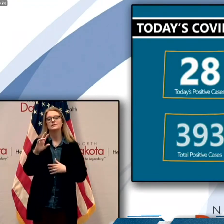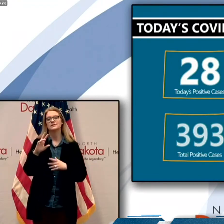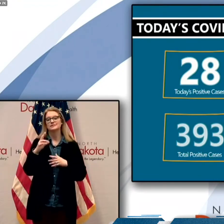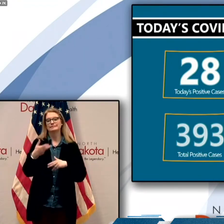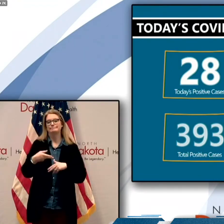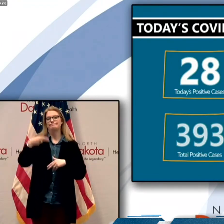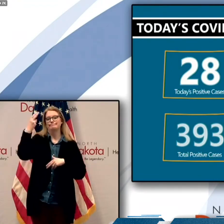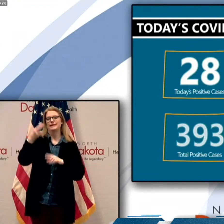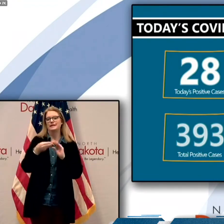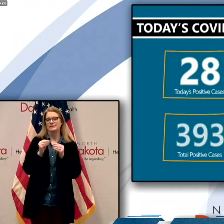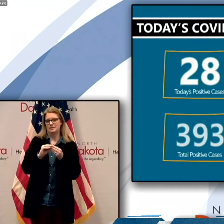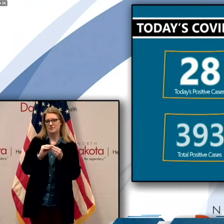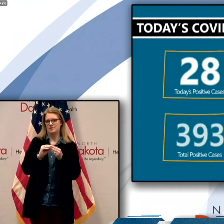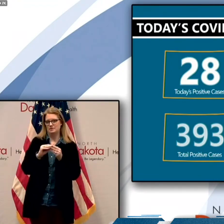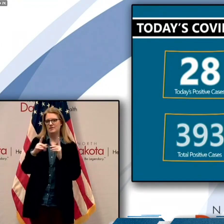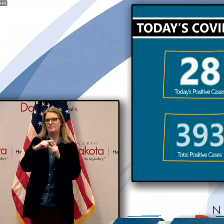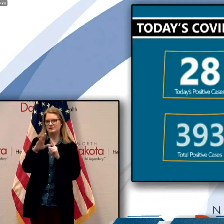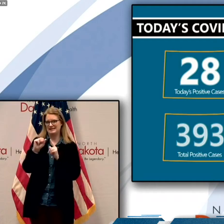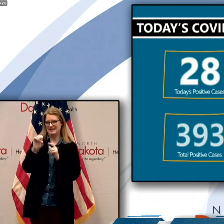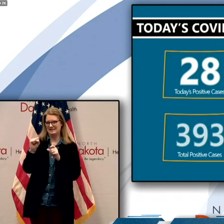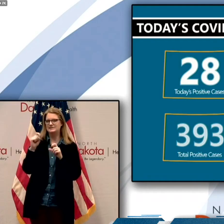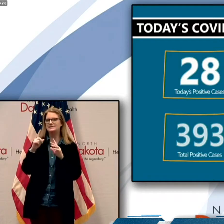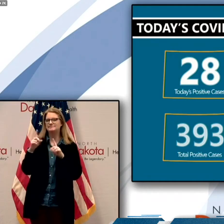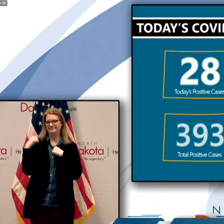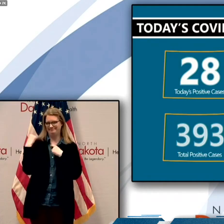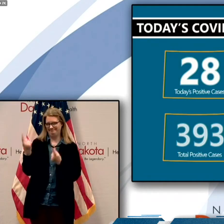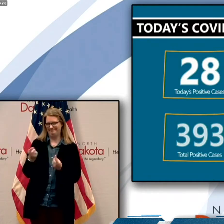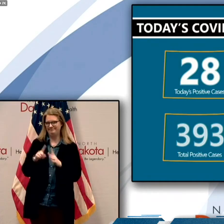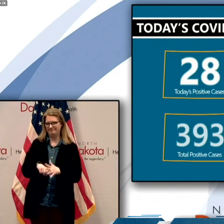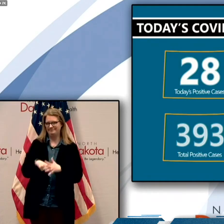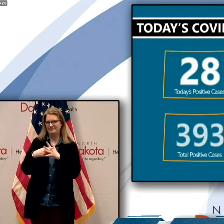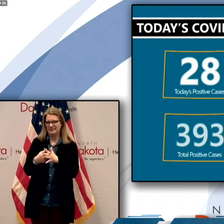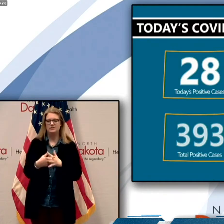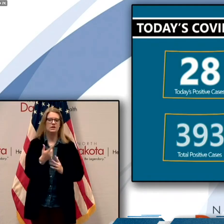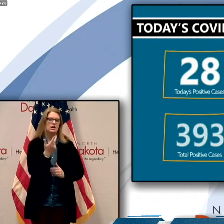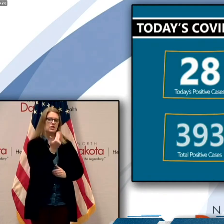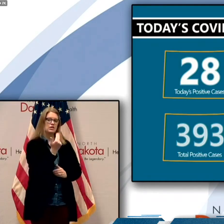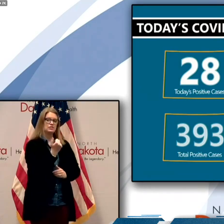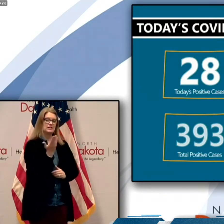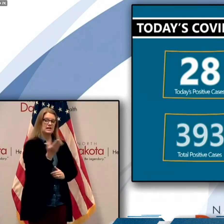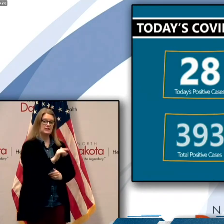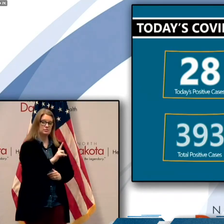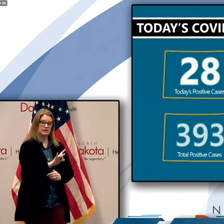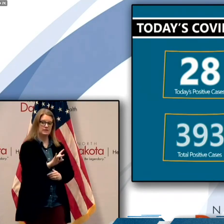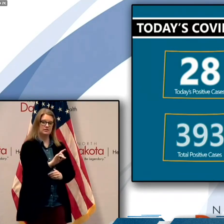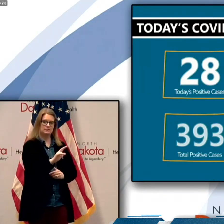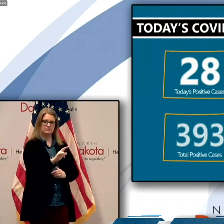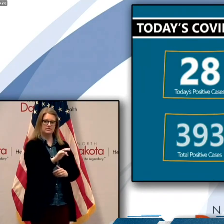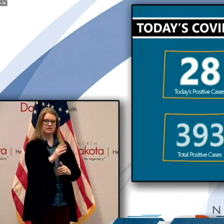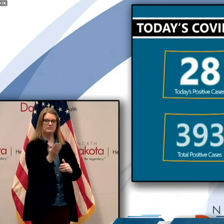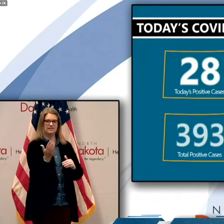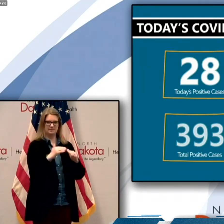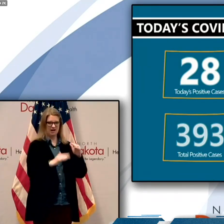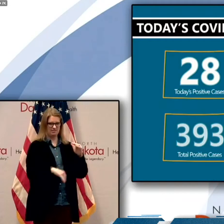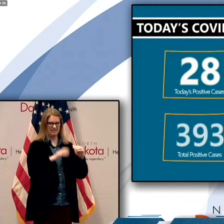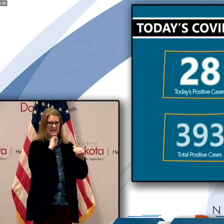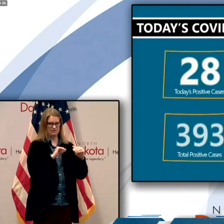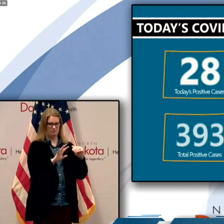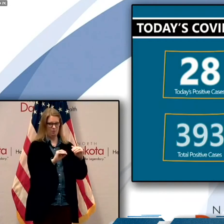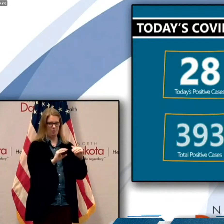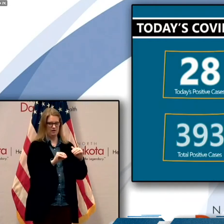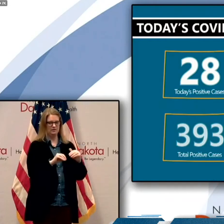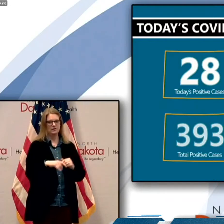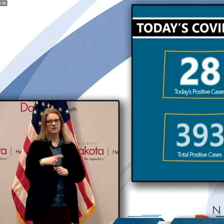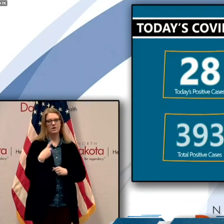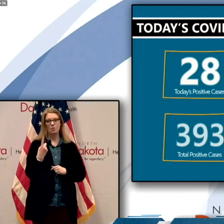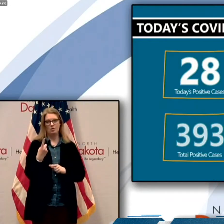in North Dakota since the pandemic began. 13 of today's 28 cases were under the age 40, and